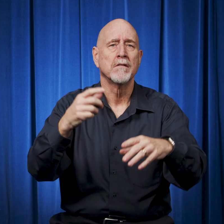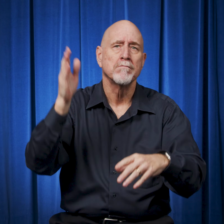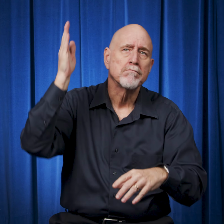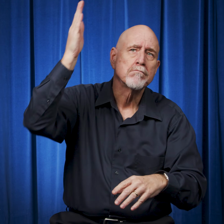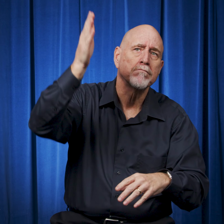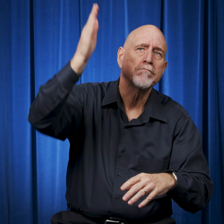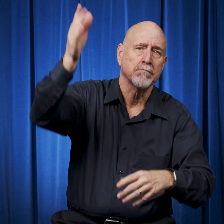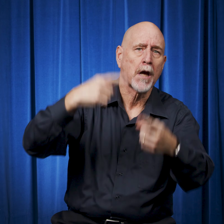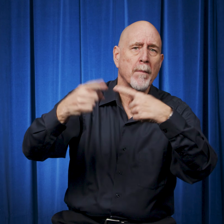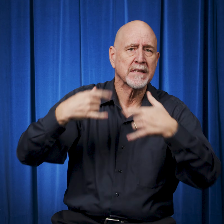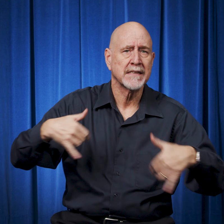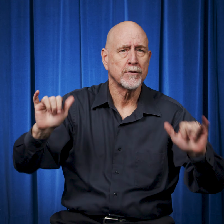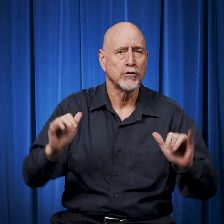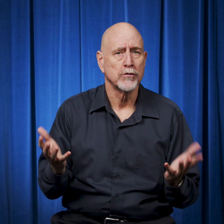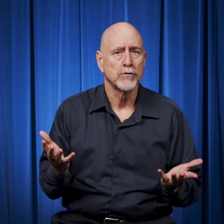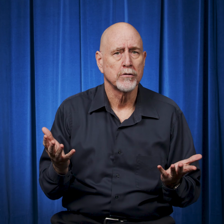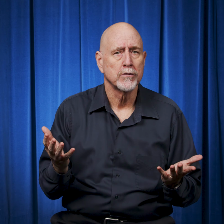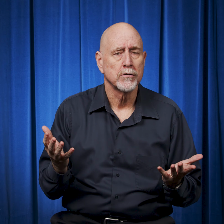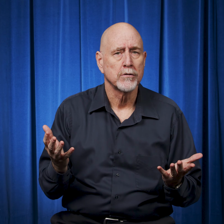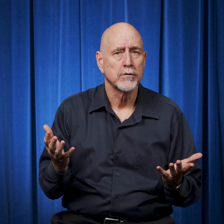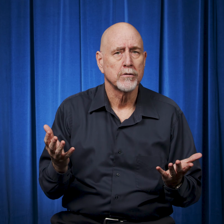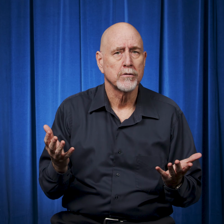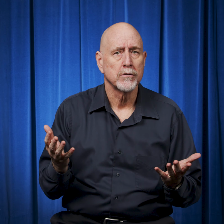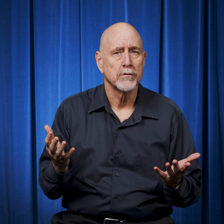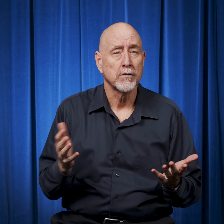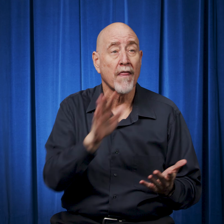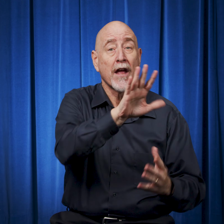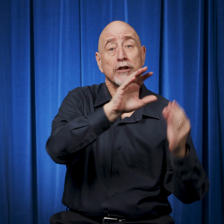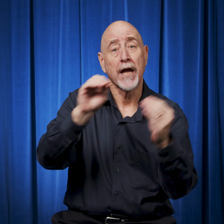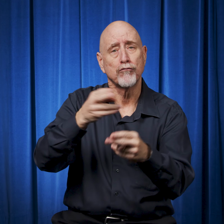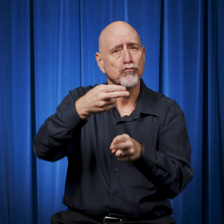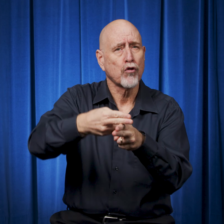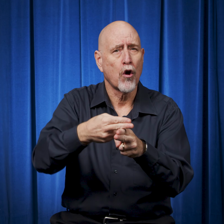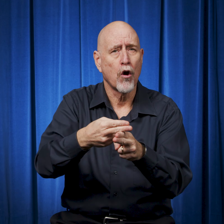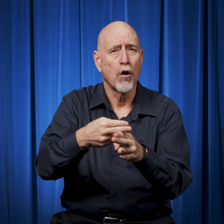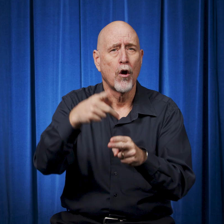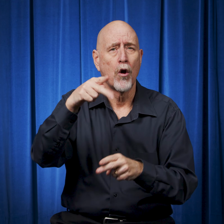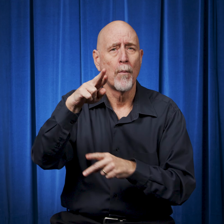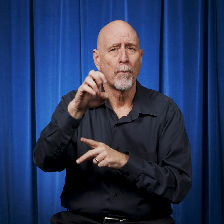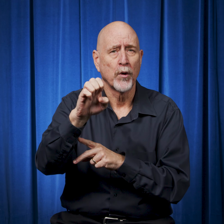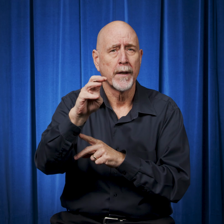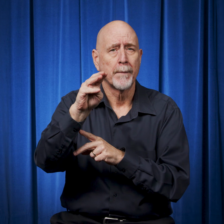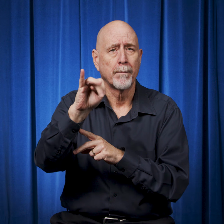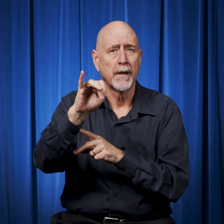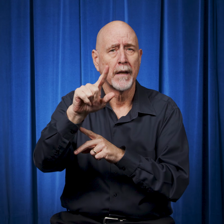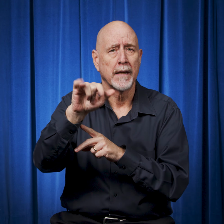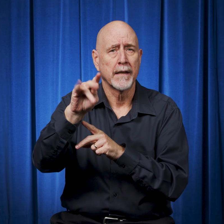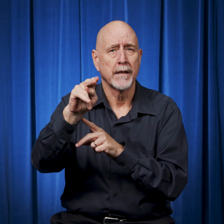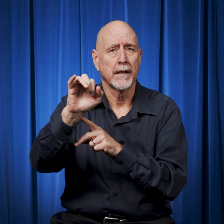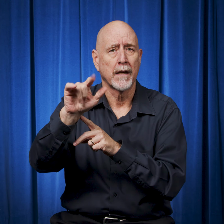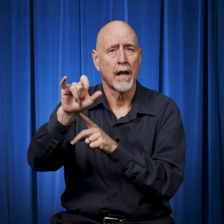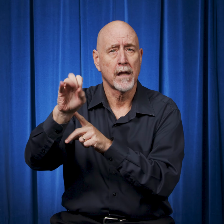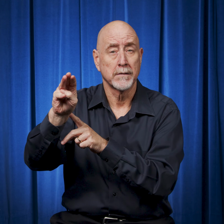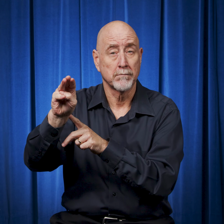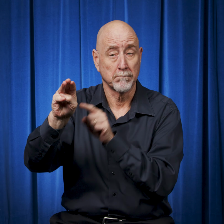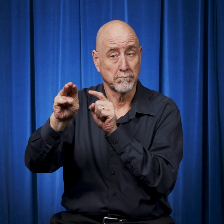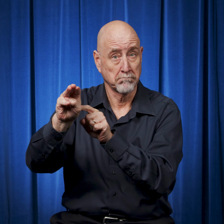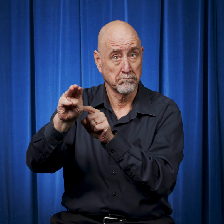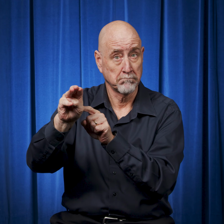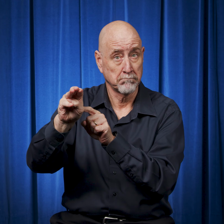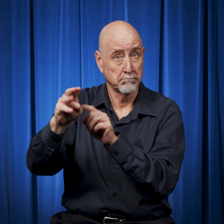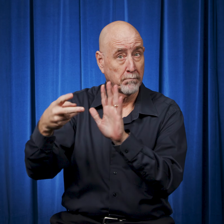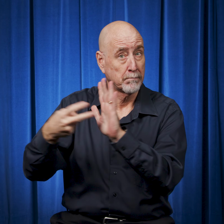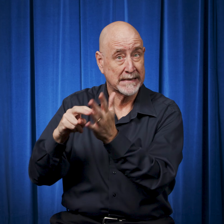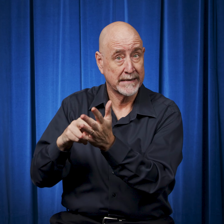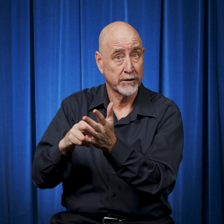in the future. Well, one such doctrine of theirs is known as premillennialism, and it suggests that when Jesus returns,